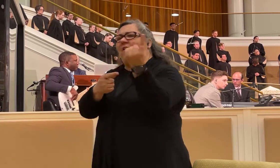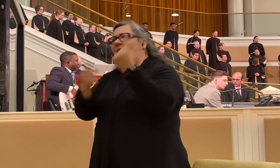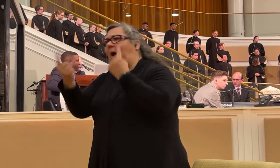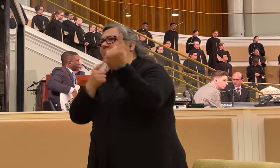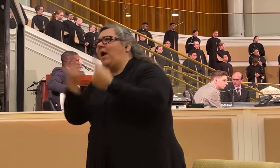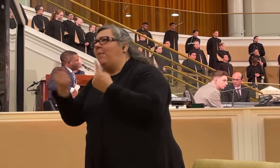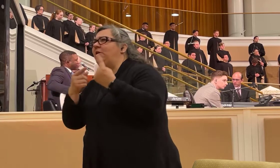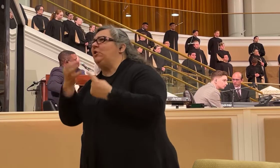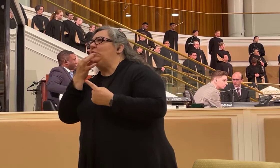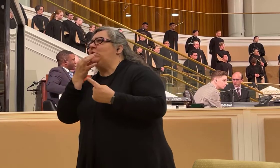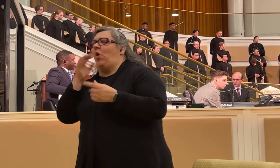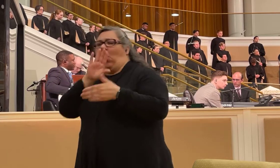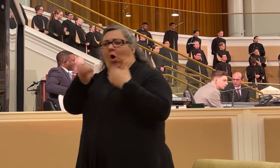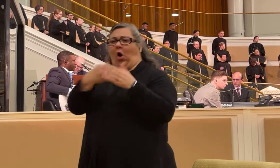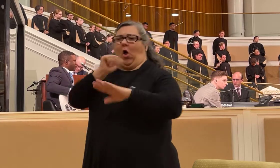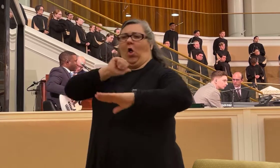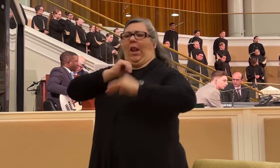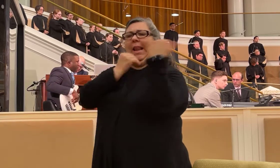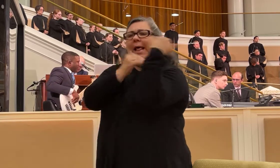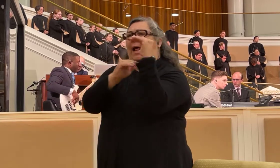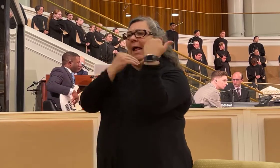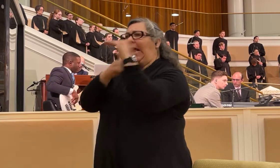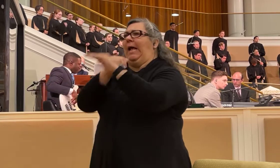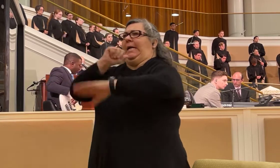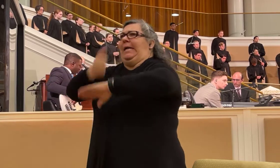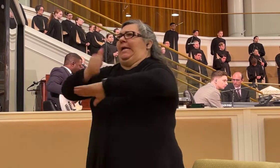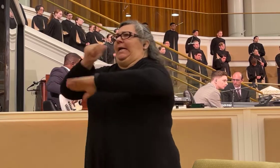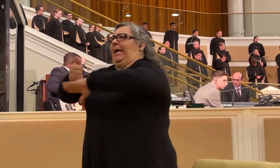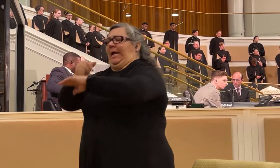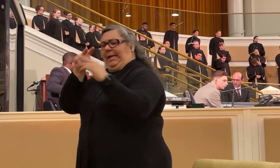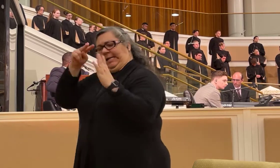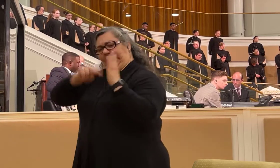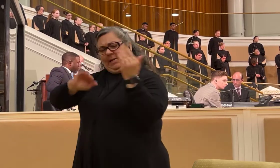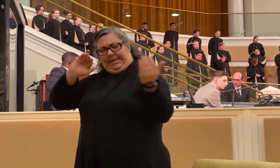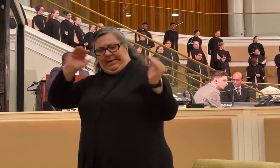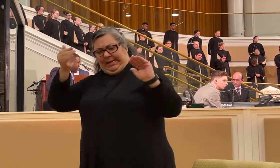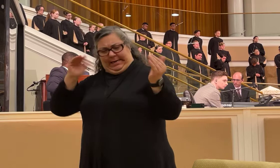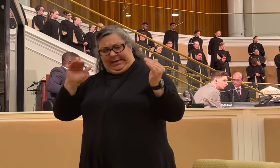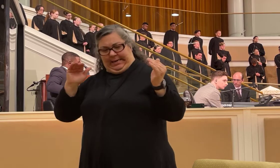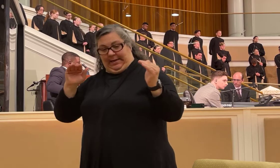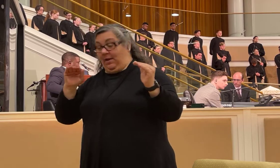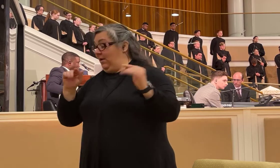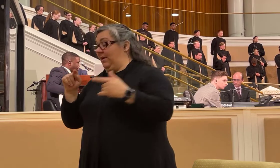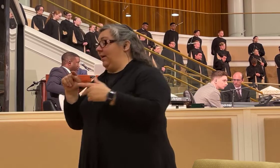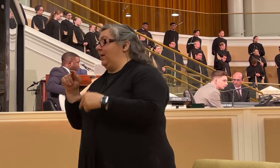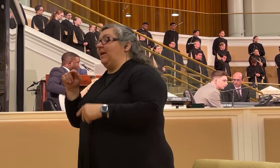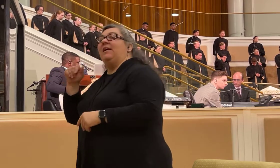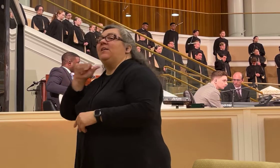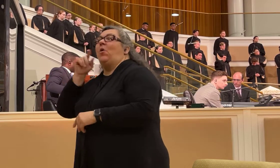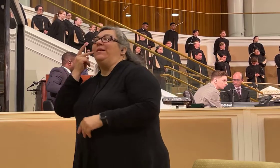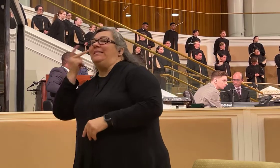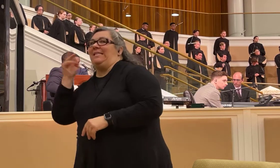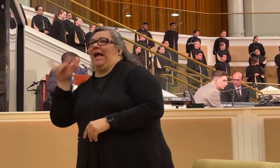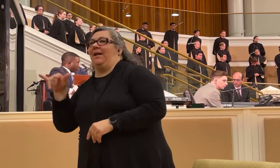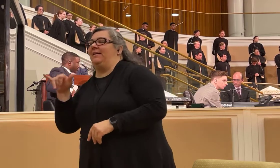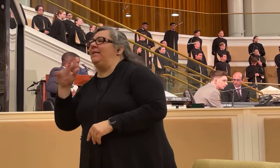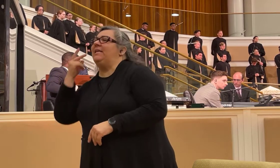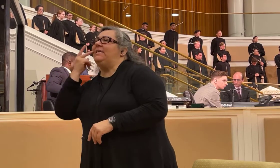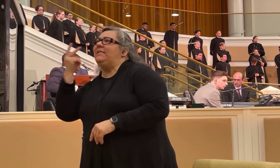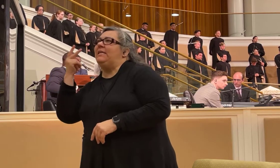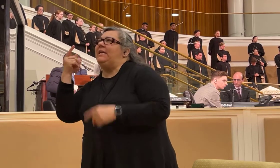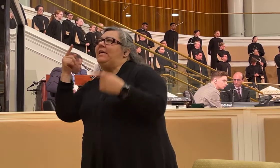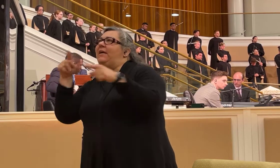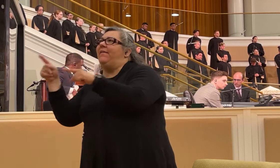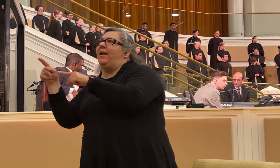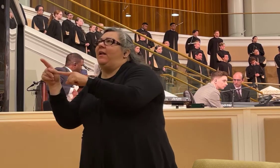new restrictions going to be put. Well, I read about all this. He doesn't see all of that. He sees an event in which all